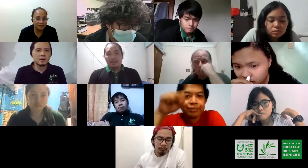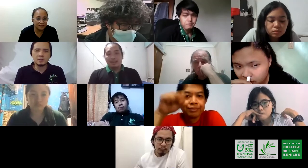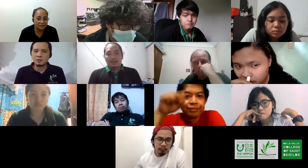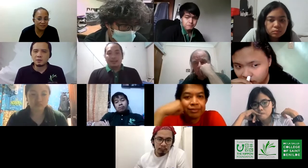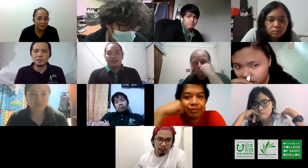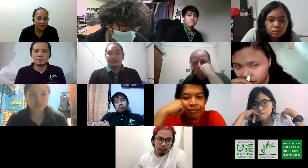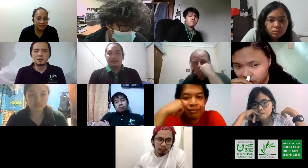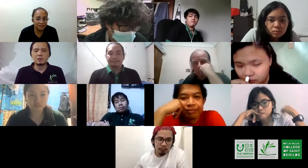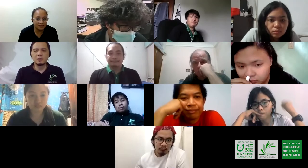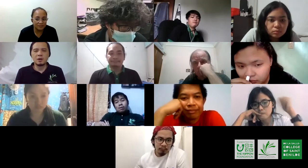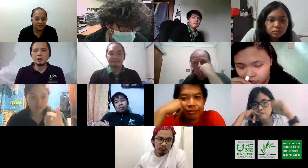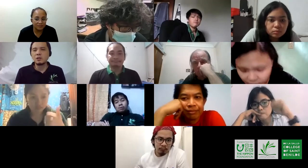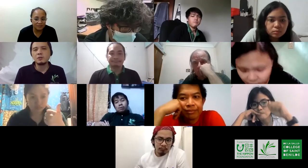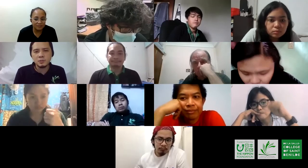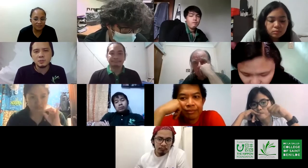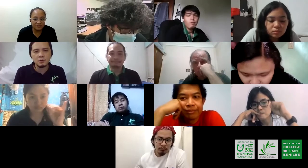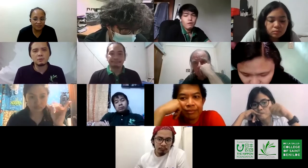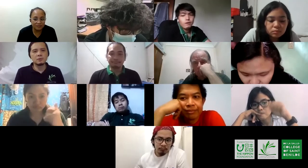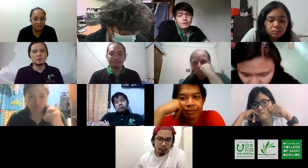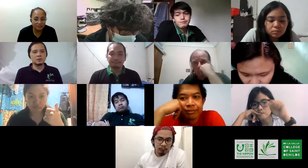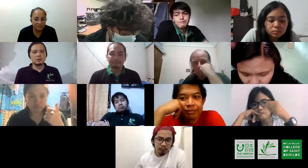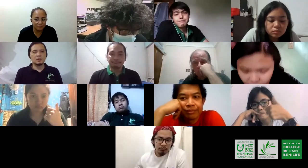you know, that's on you. So